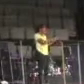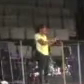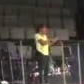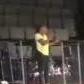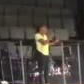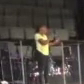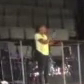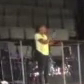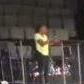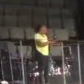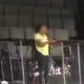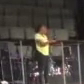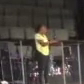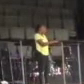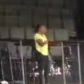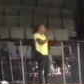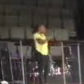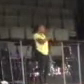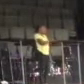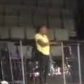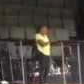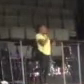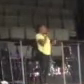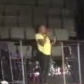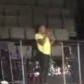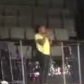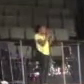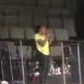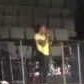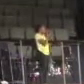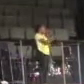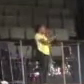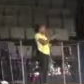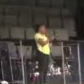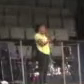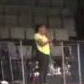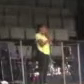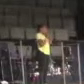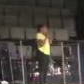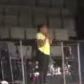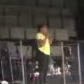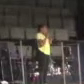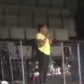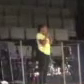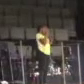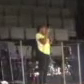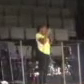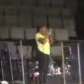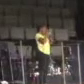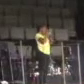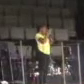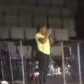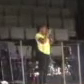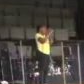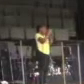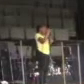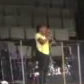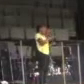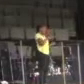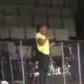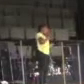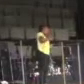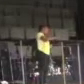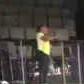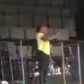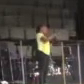to shut him up. Resist the devil, and he will flee from you. Yes, that's the word. Demons really can flee at your command,